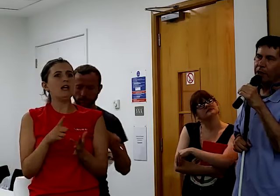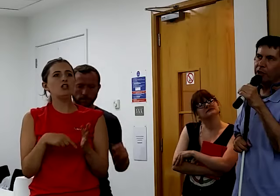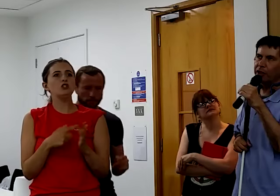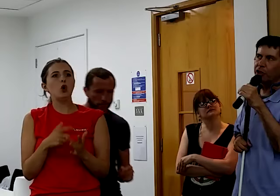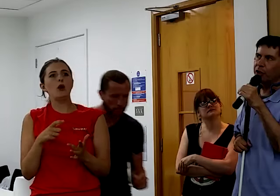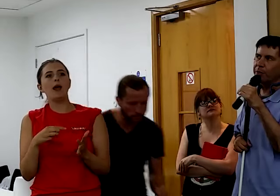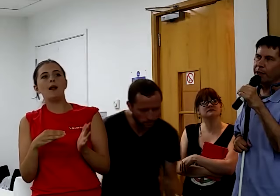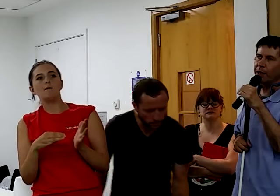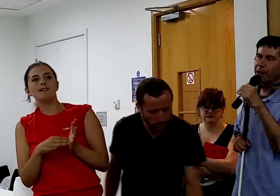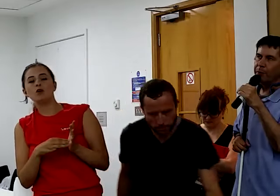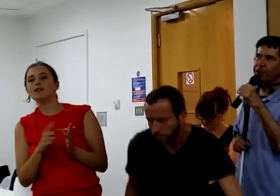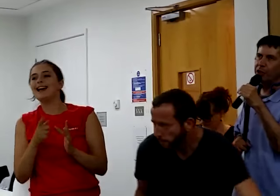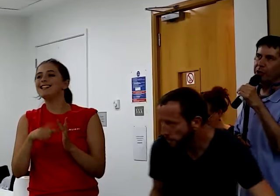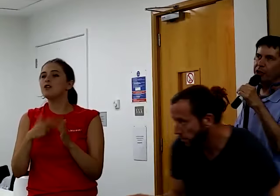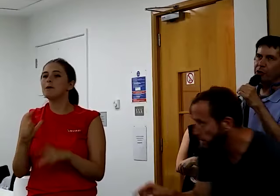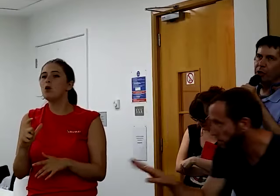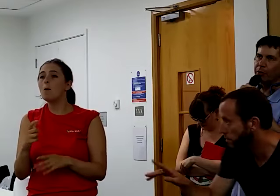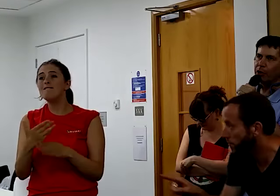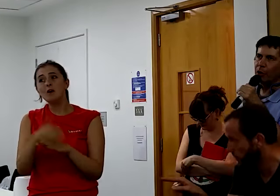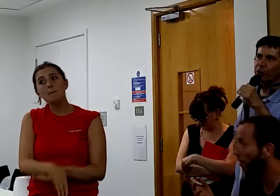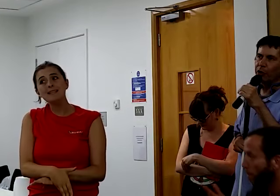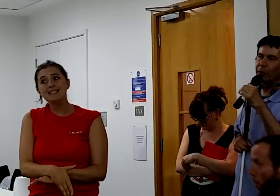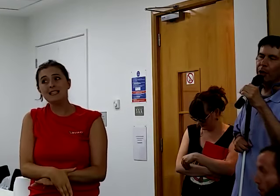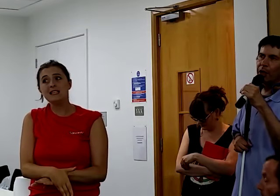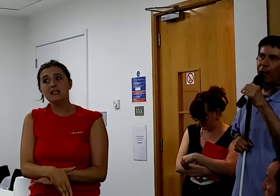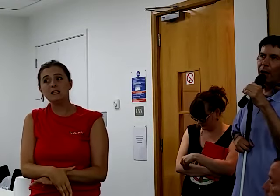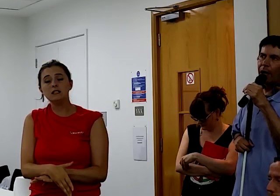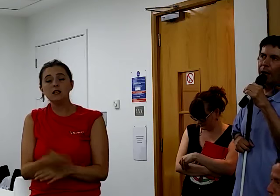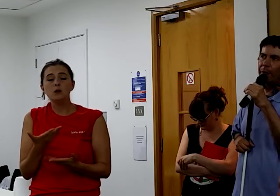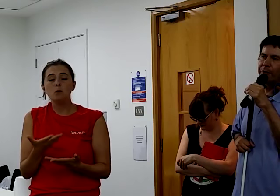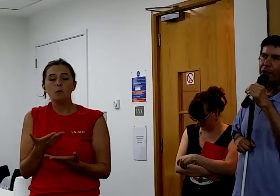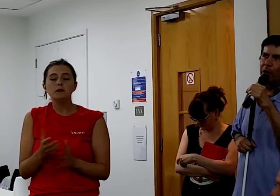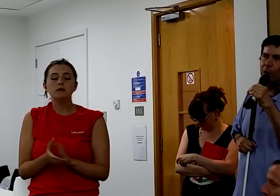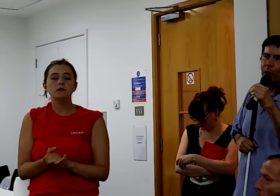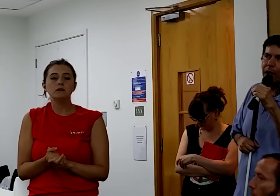and Jeremy are extremely busy with a huge number of calls on them.